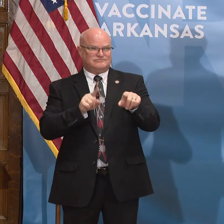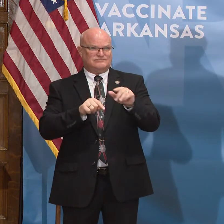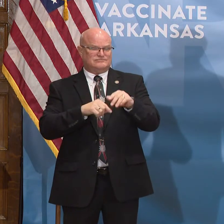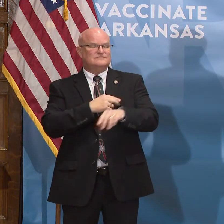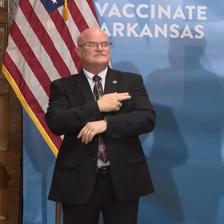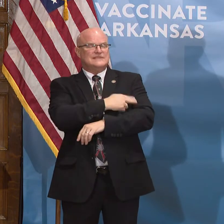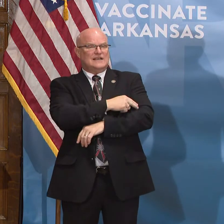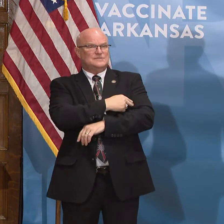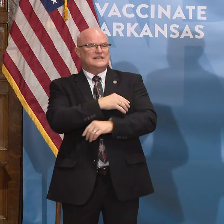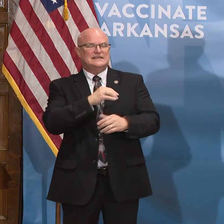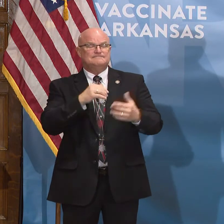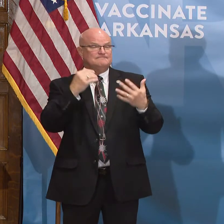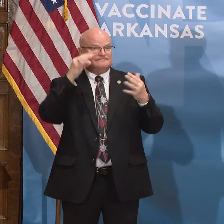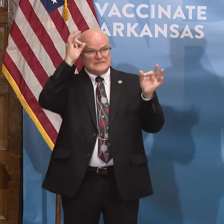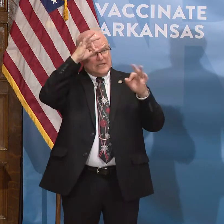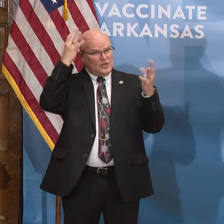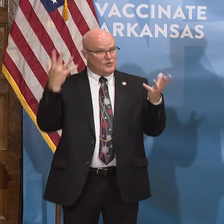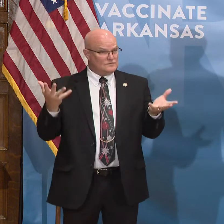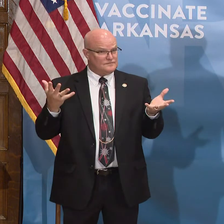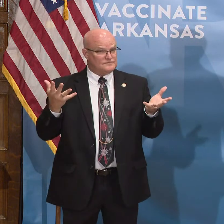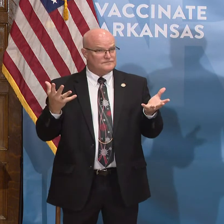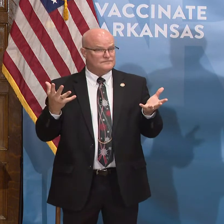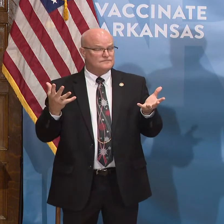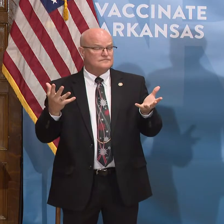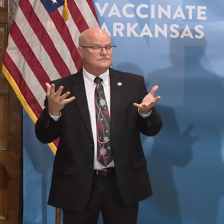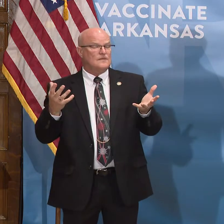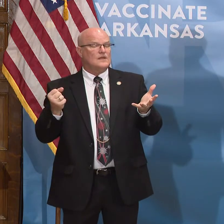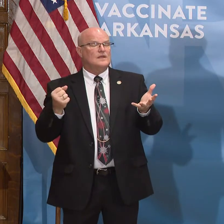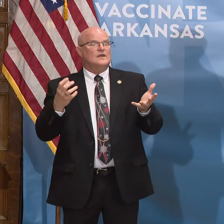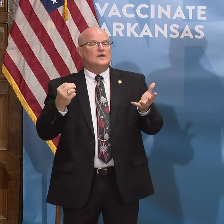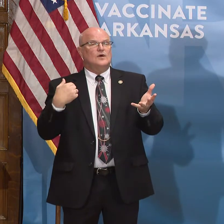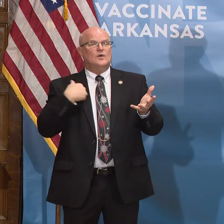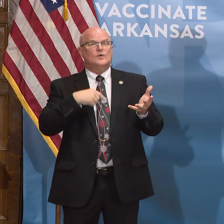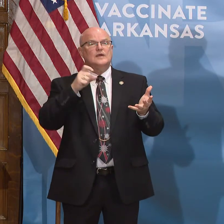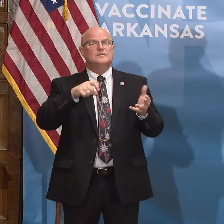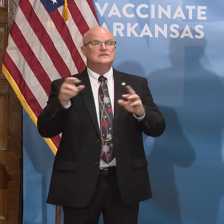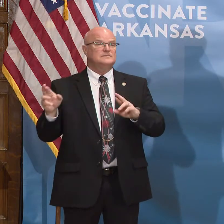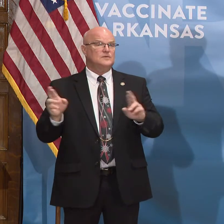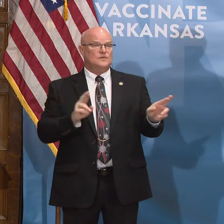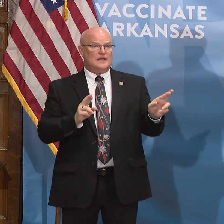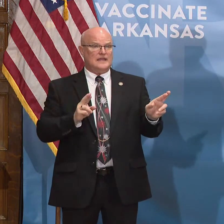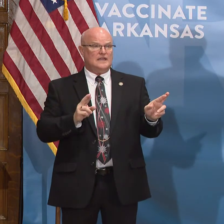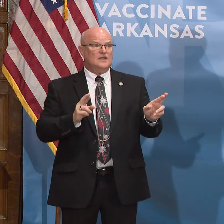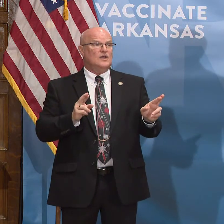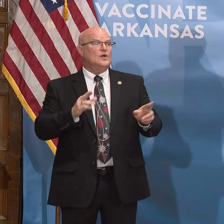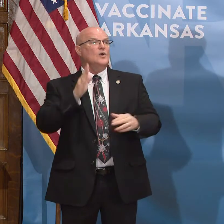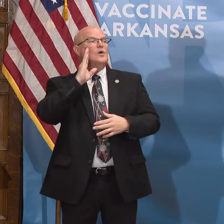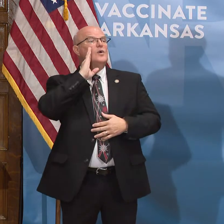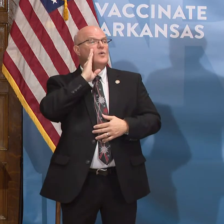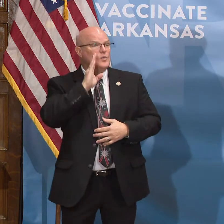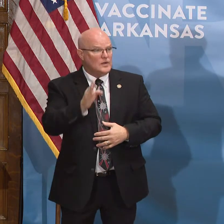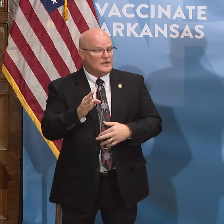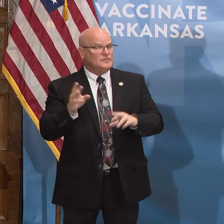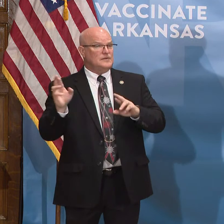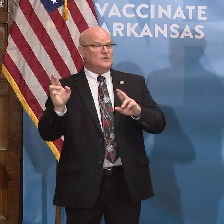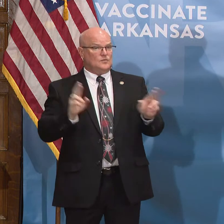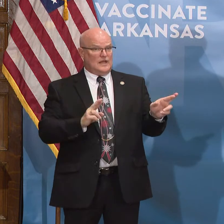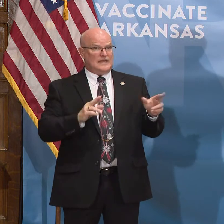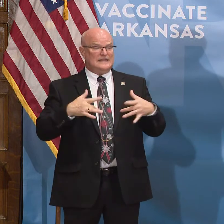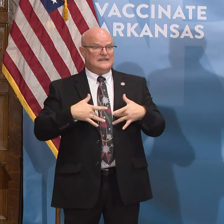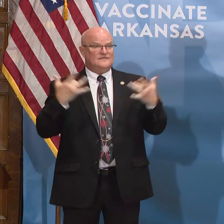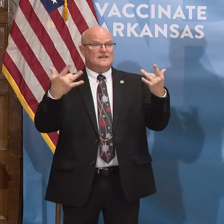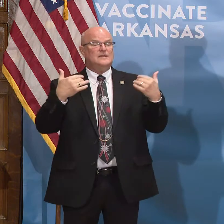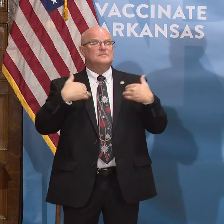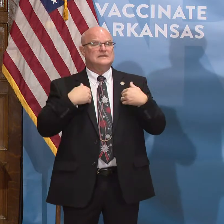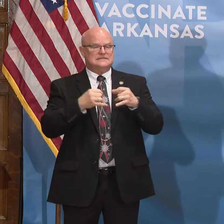that's unknown, and so we have to be prepared for that. We will be prepared for it in the event